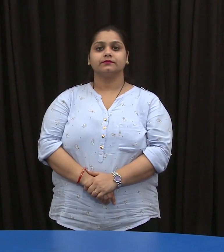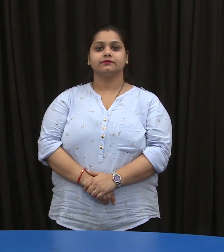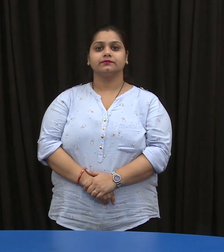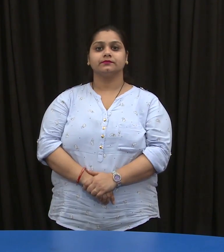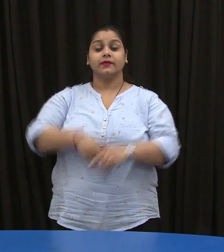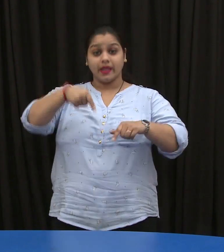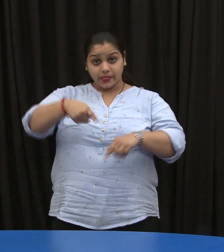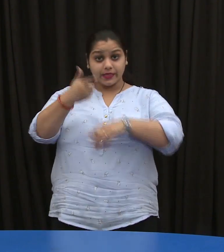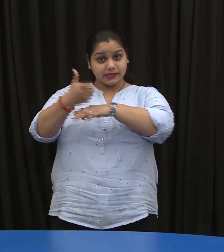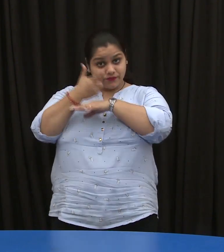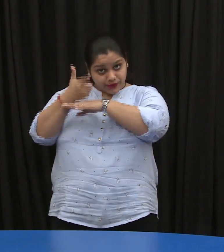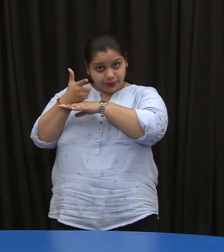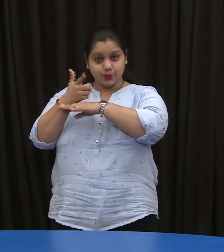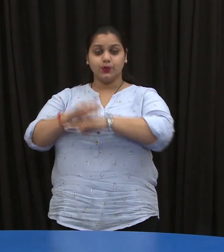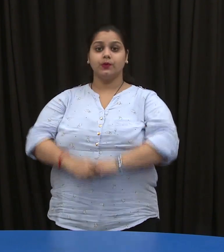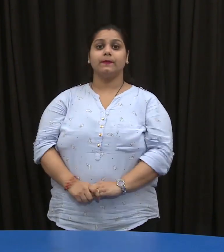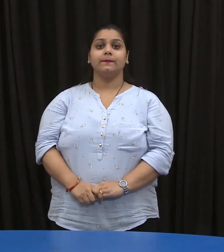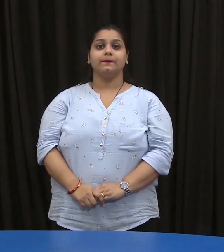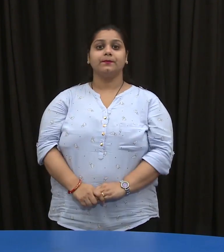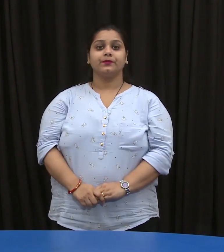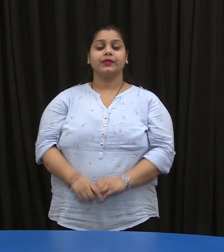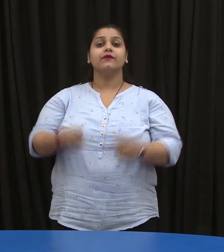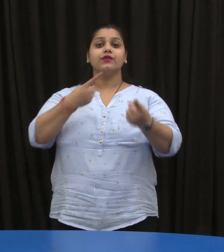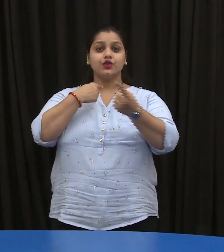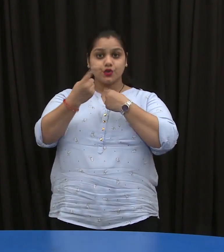In this video, we talked about